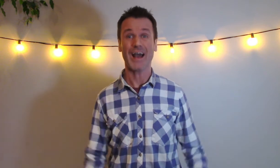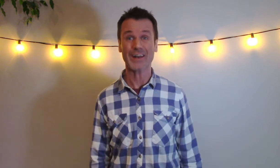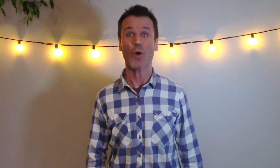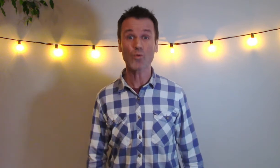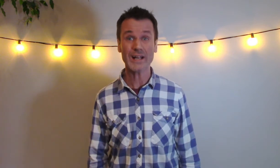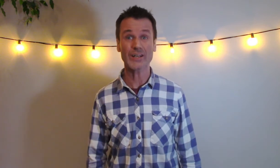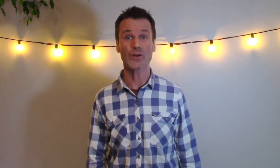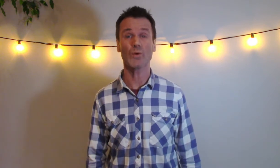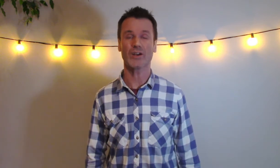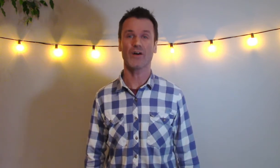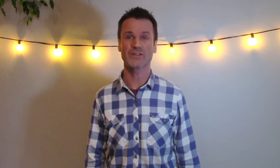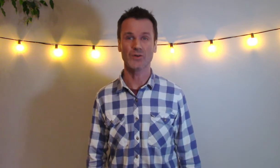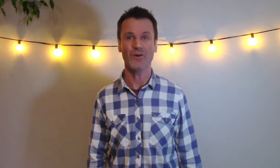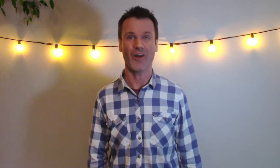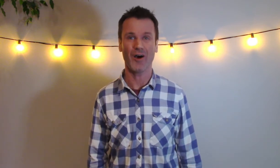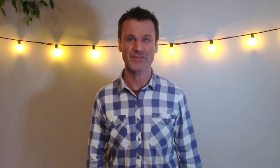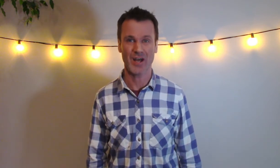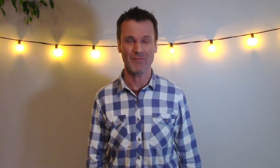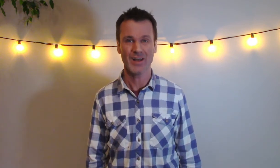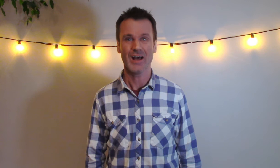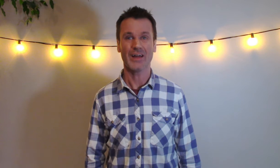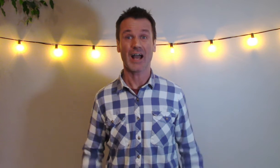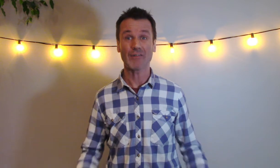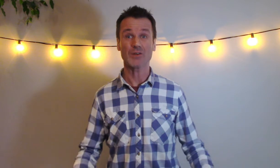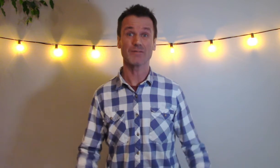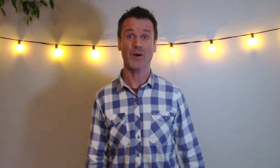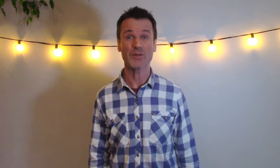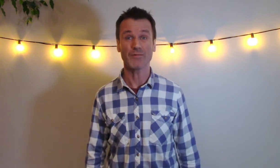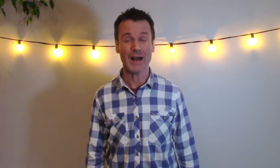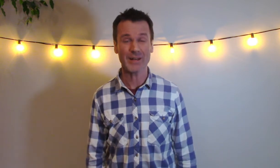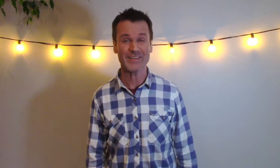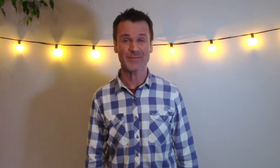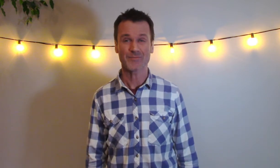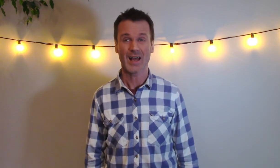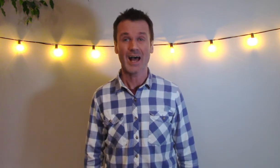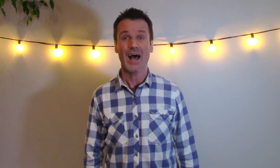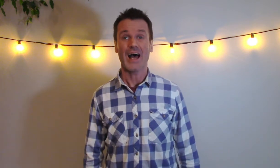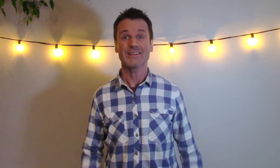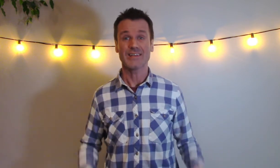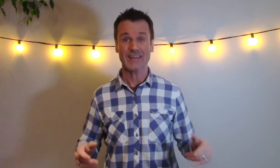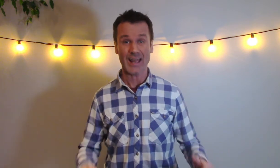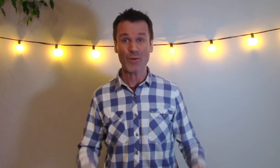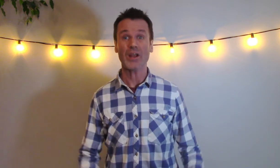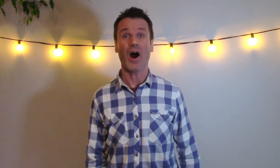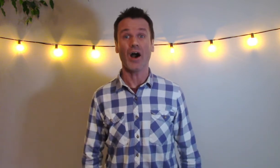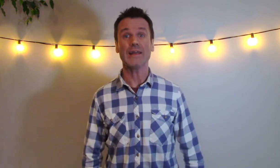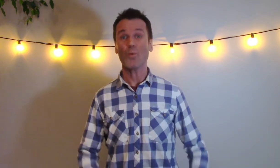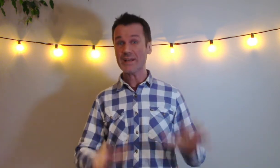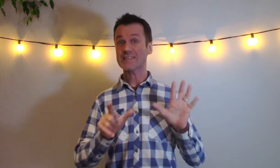a really good week off school on half term and you're having lots of fun with your families. And today we are in week